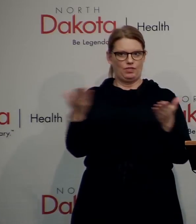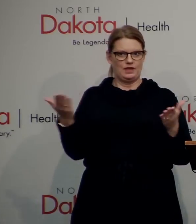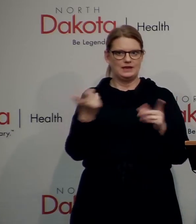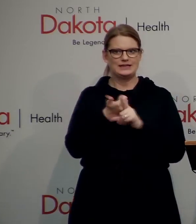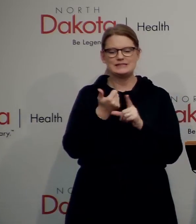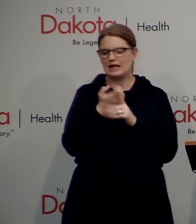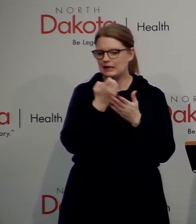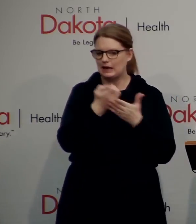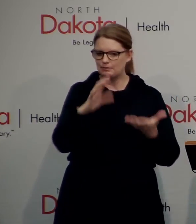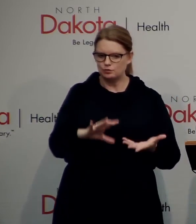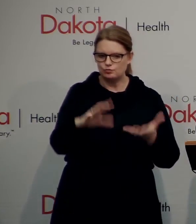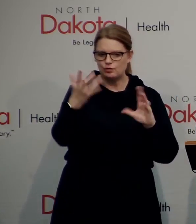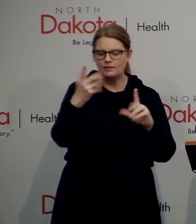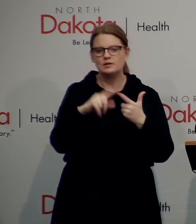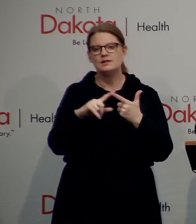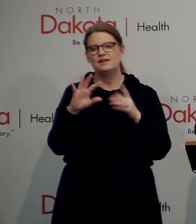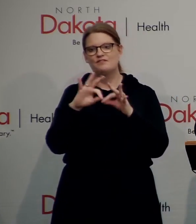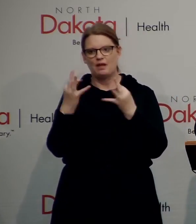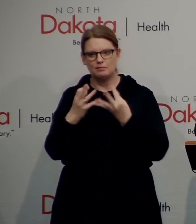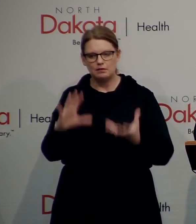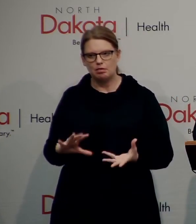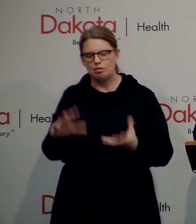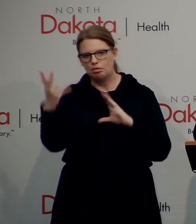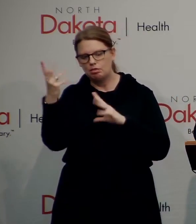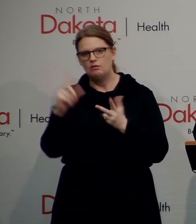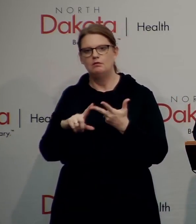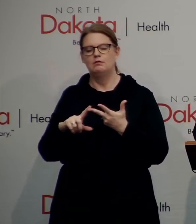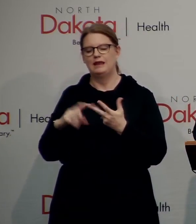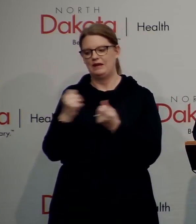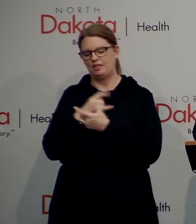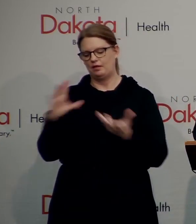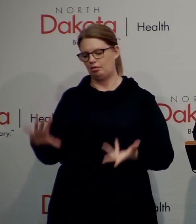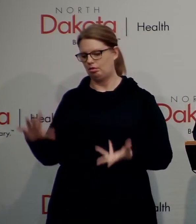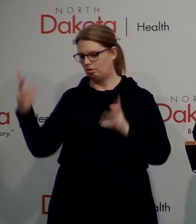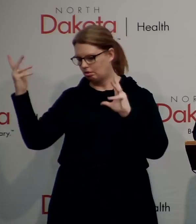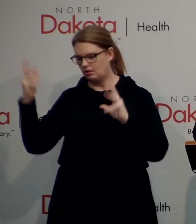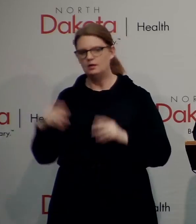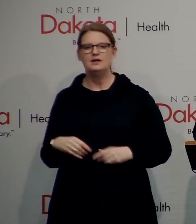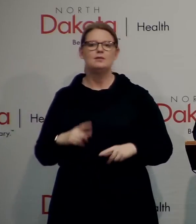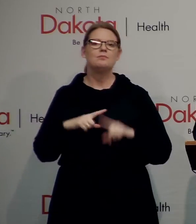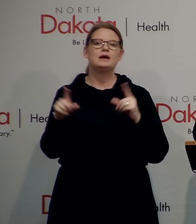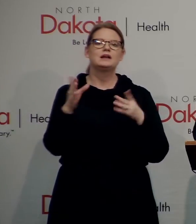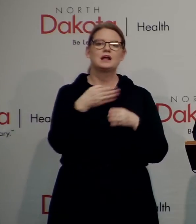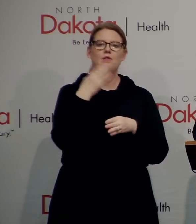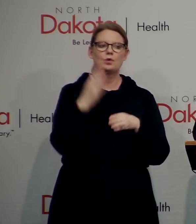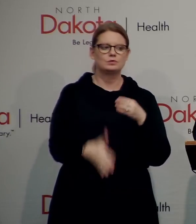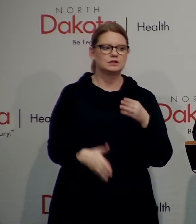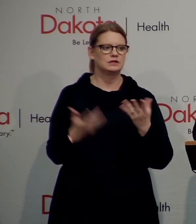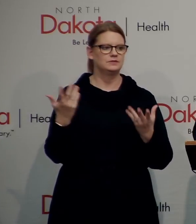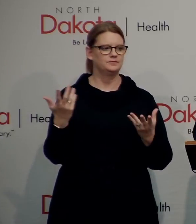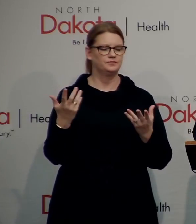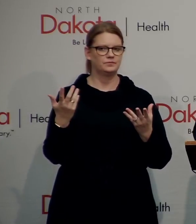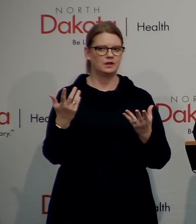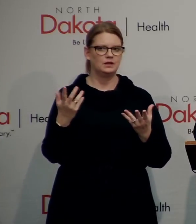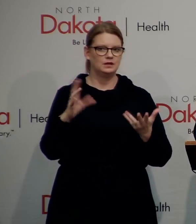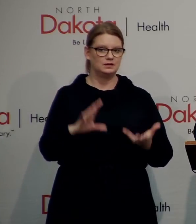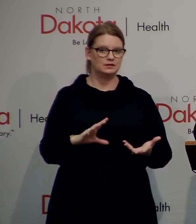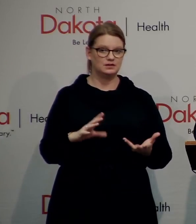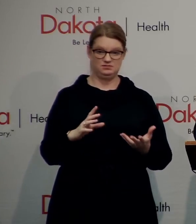economically disruptive. It's disruptive to families. It's disruptive to everybody. But in closing, I guess I would just want to say, one thing about